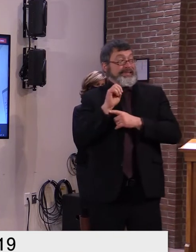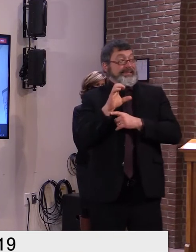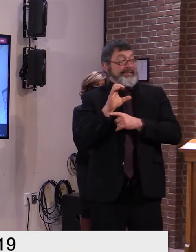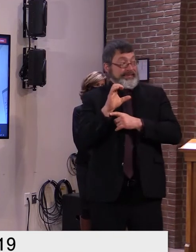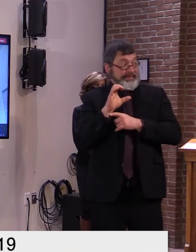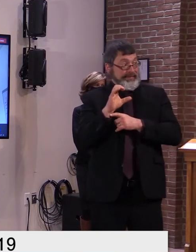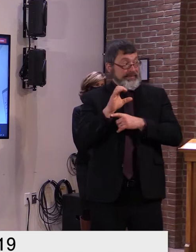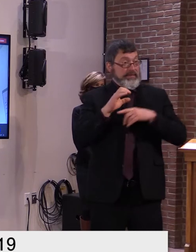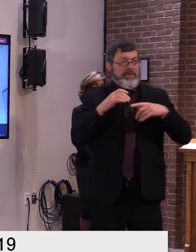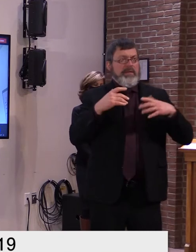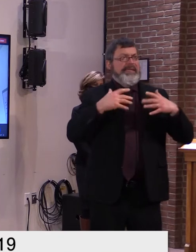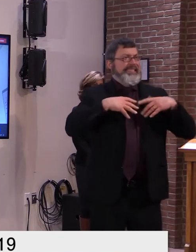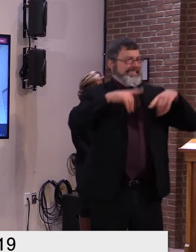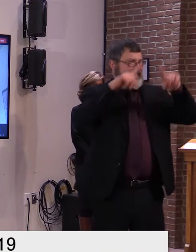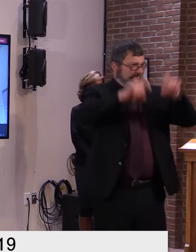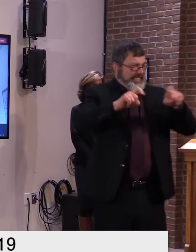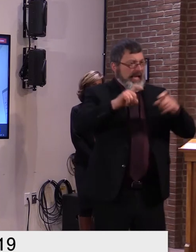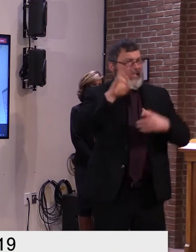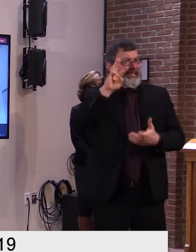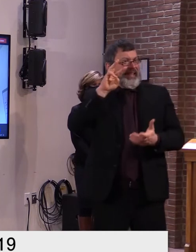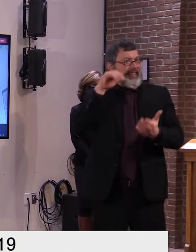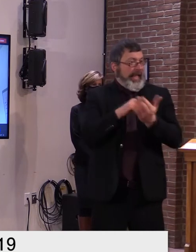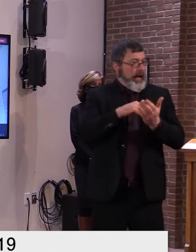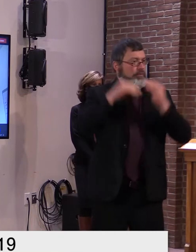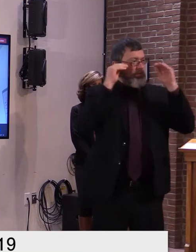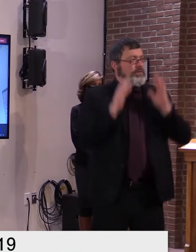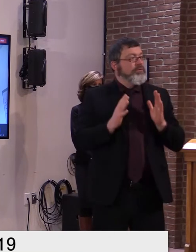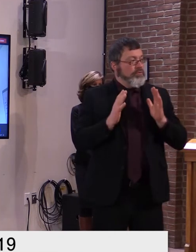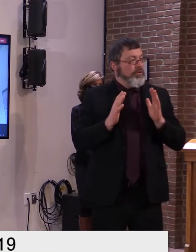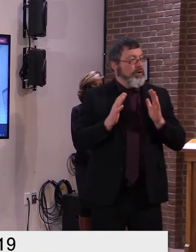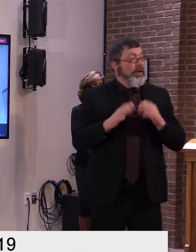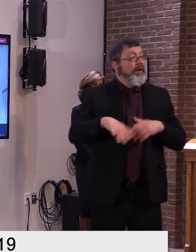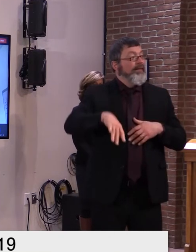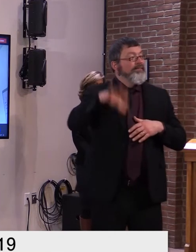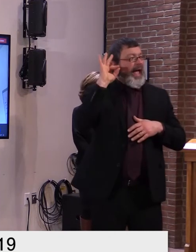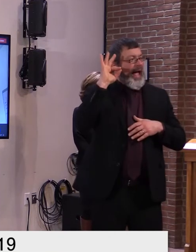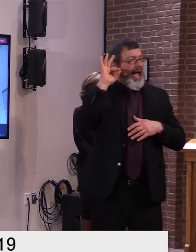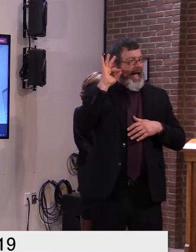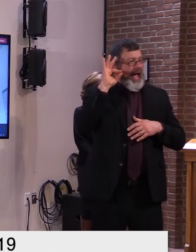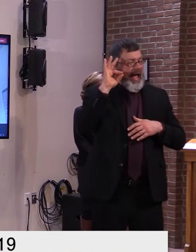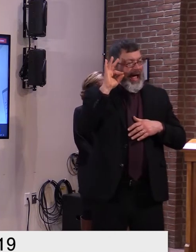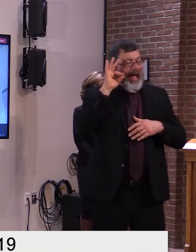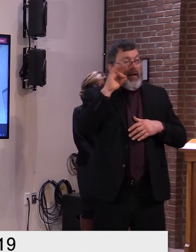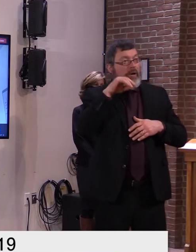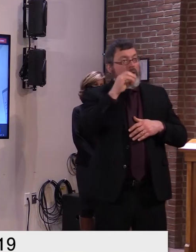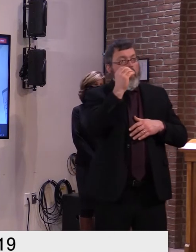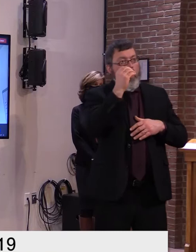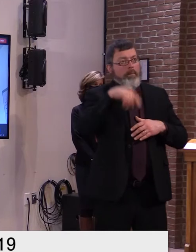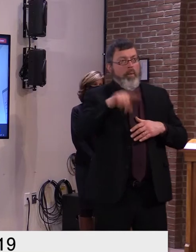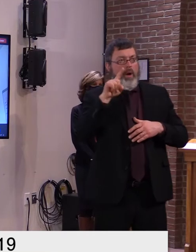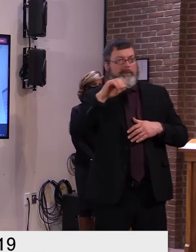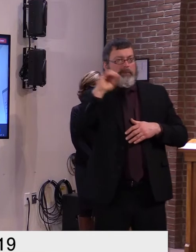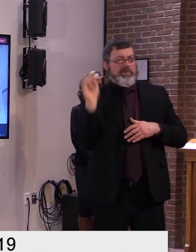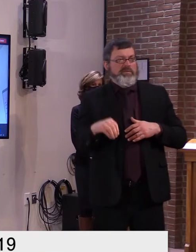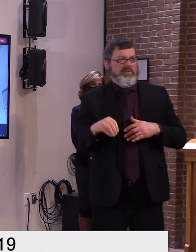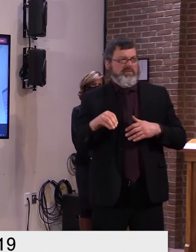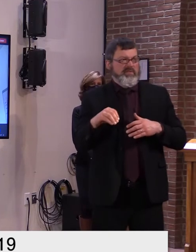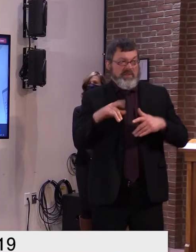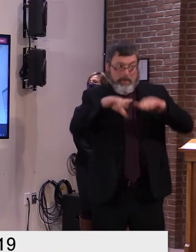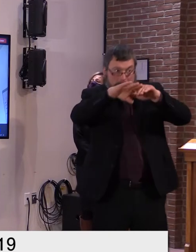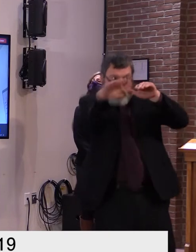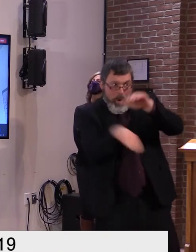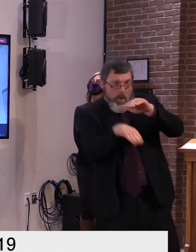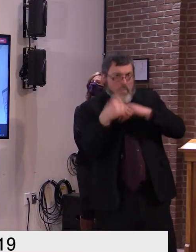0.1%. The positivity rate from our surveillance testing of school staff is much lower than the statewide positivity rate, which is